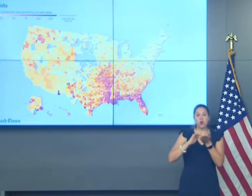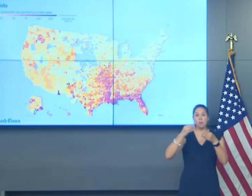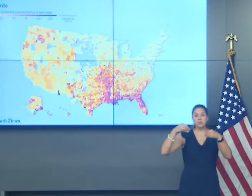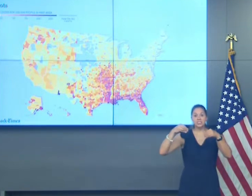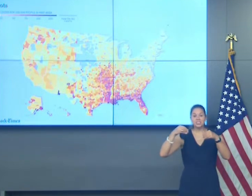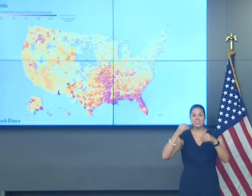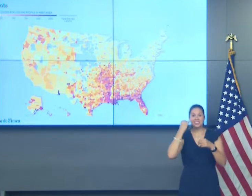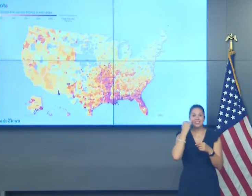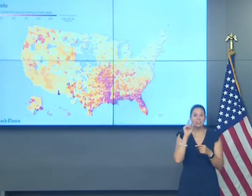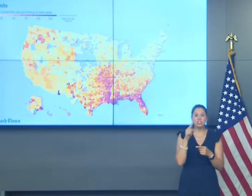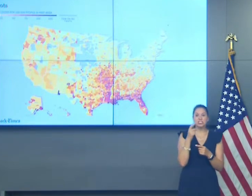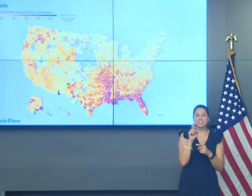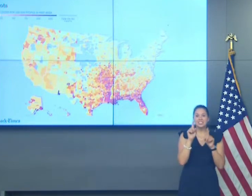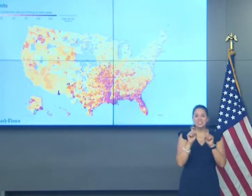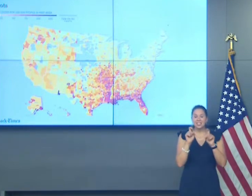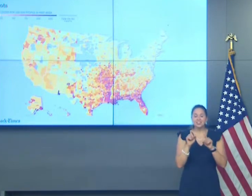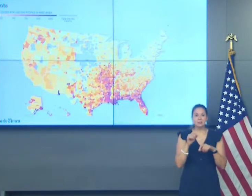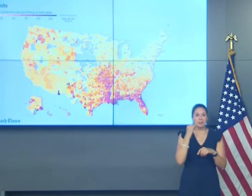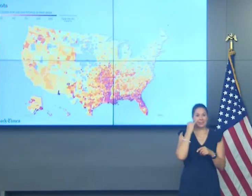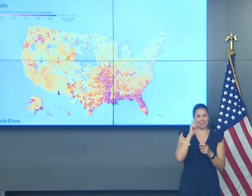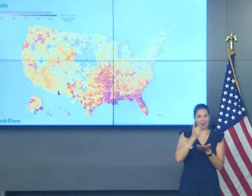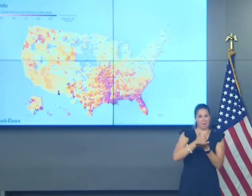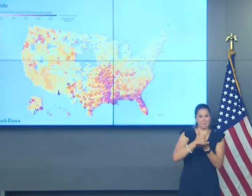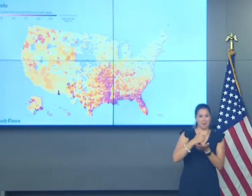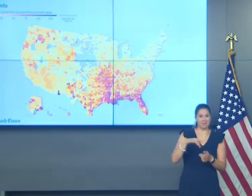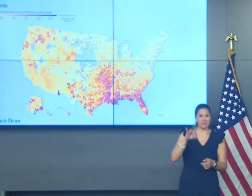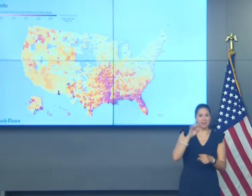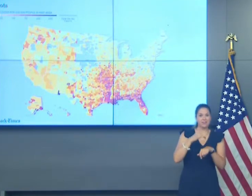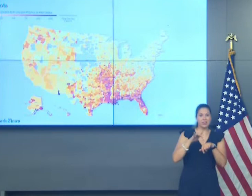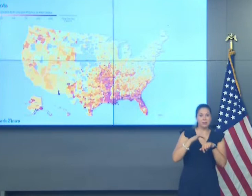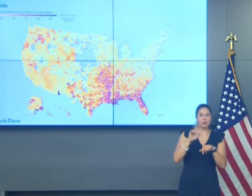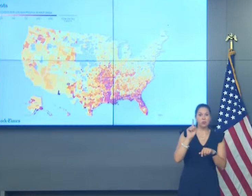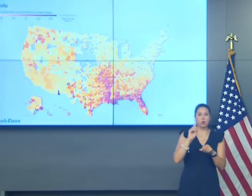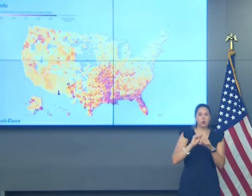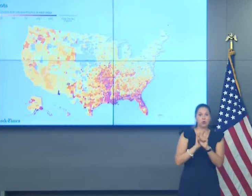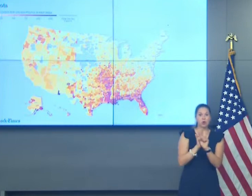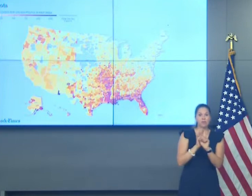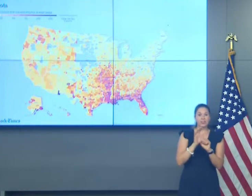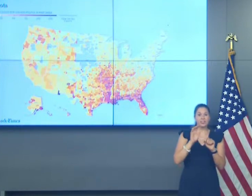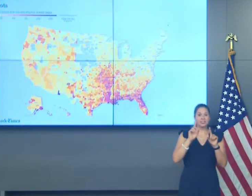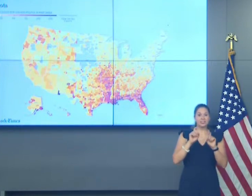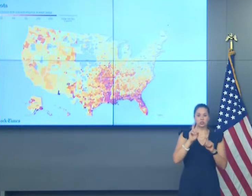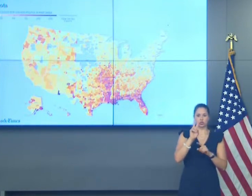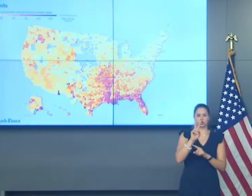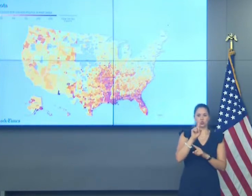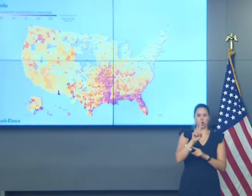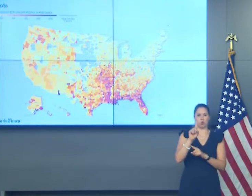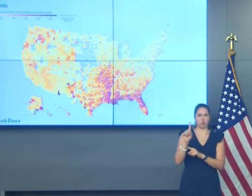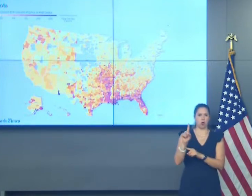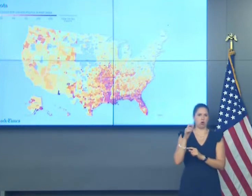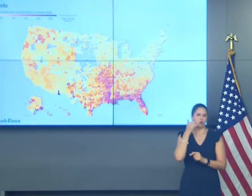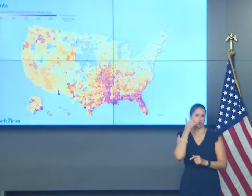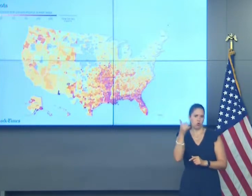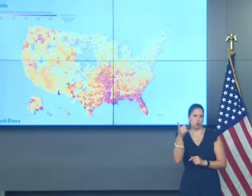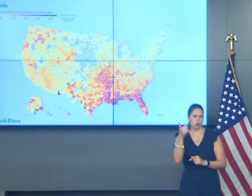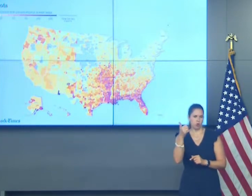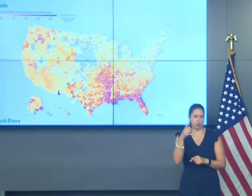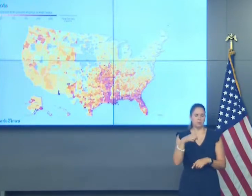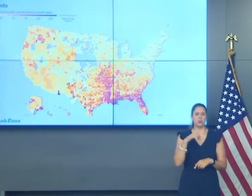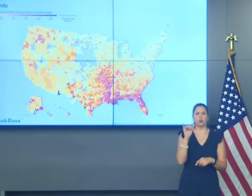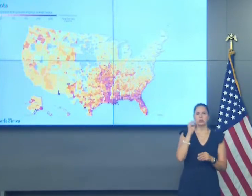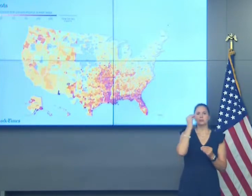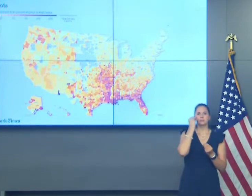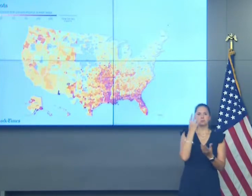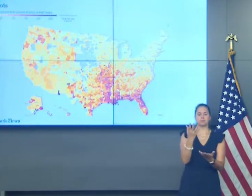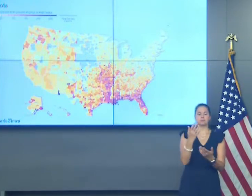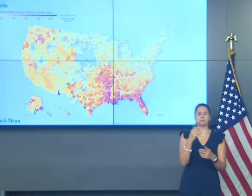testing availability. If you need help finding availability of COVID-19 testing, 211 is the best place to start. I'll also